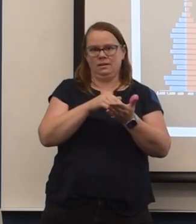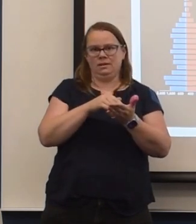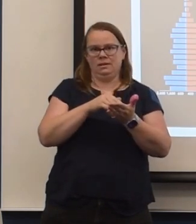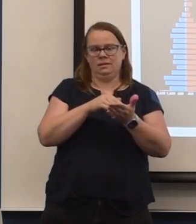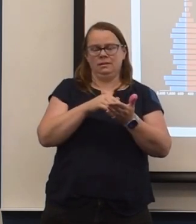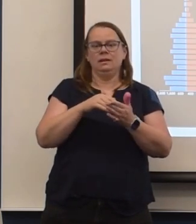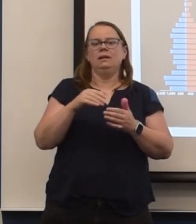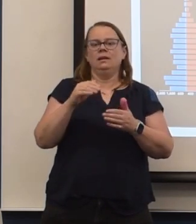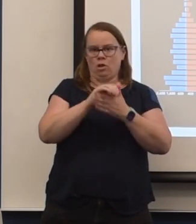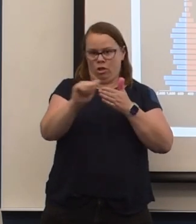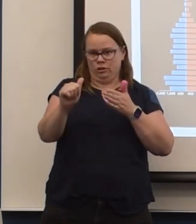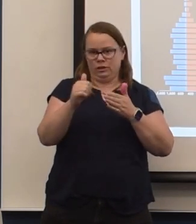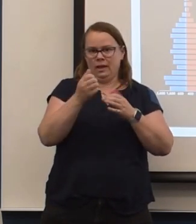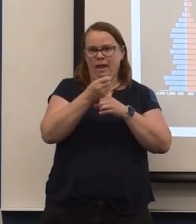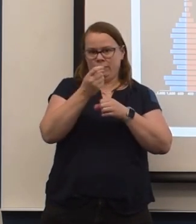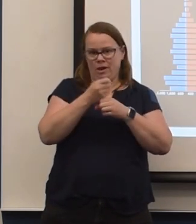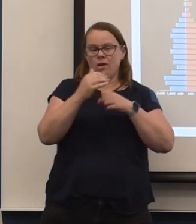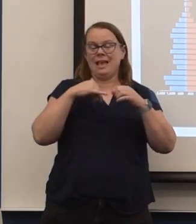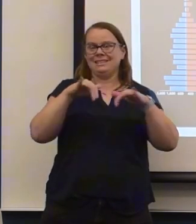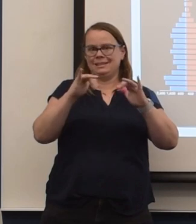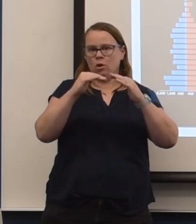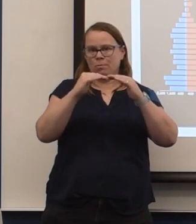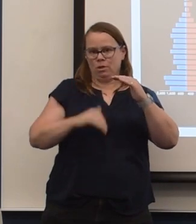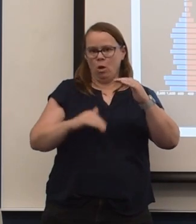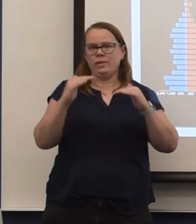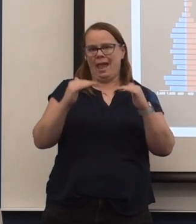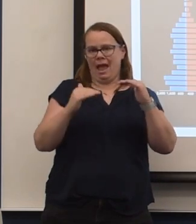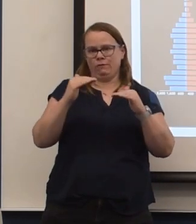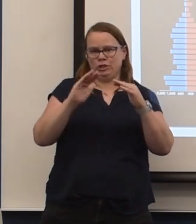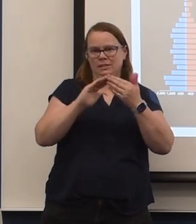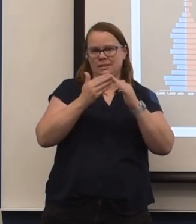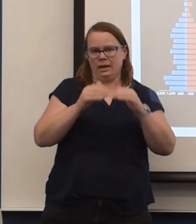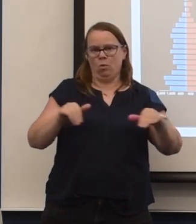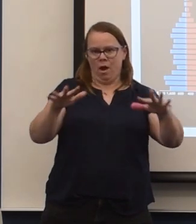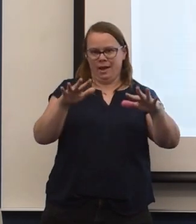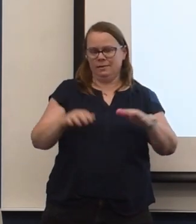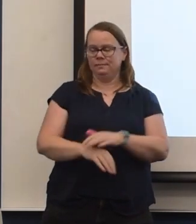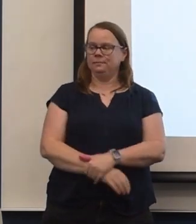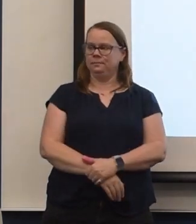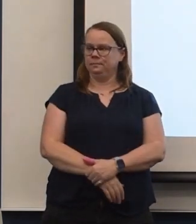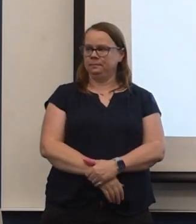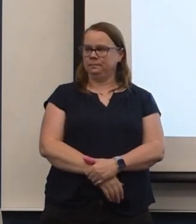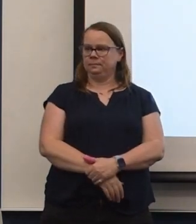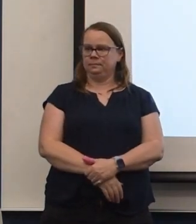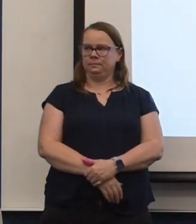$37,010. That is still below the citywide average in median.